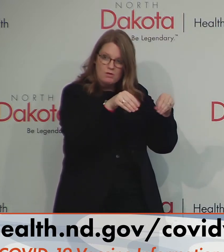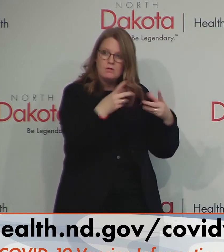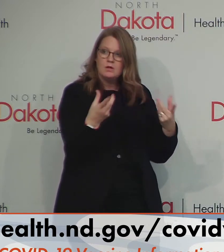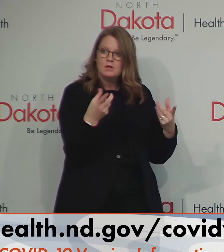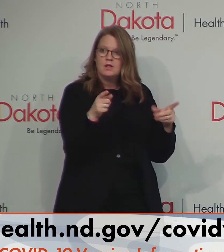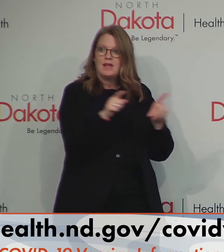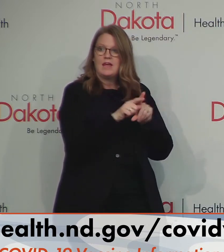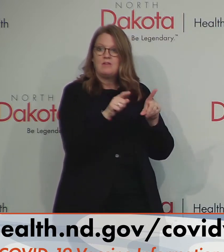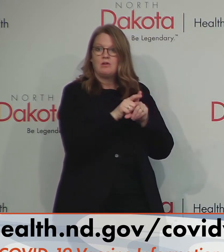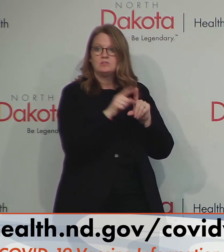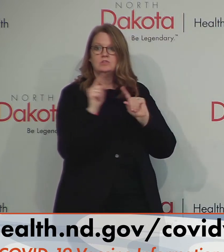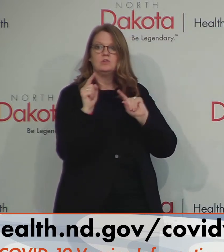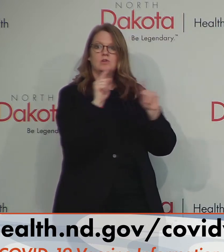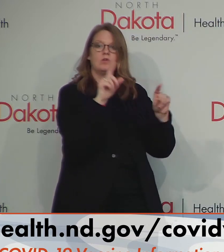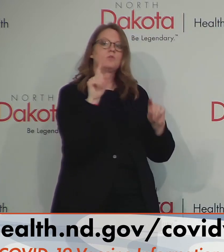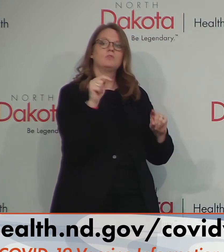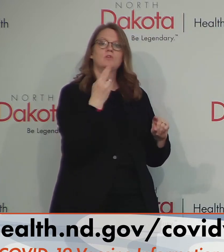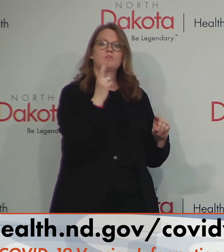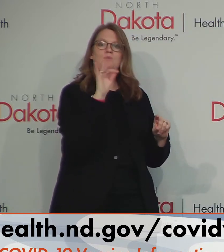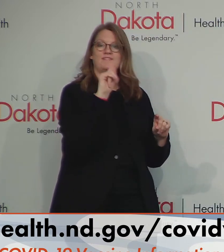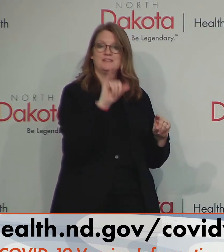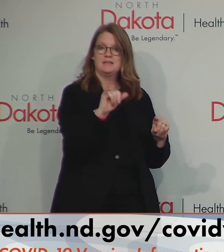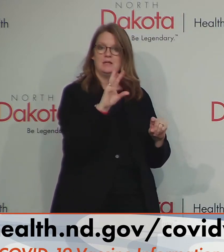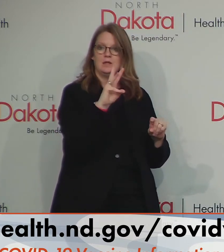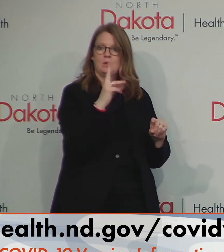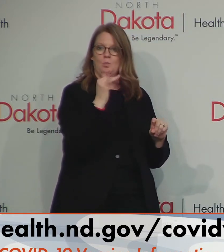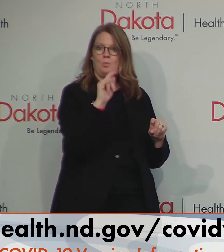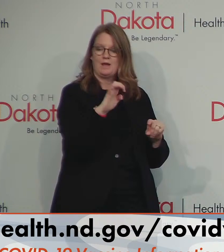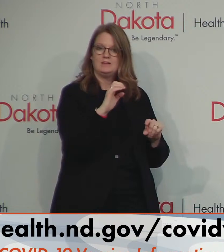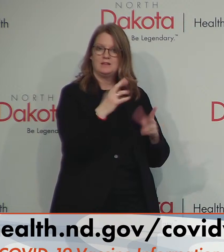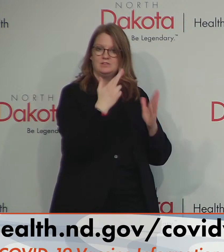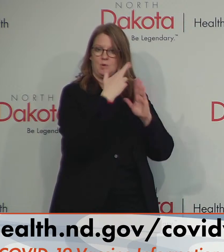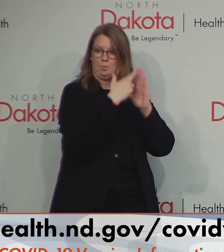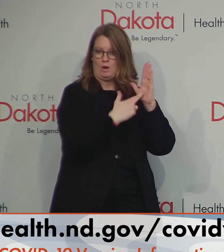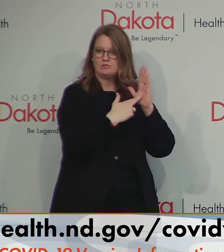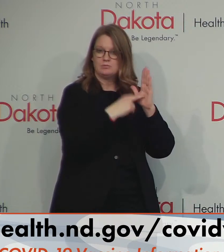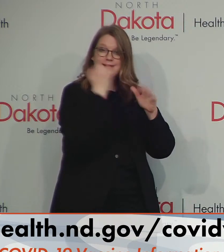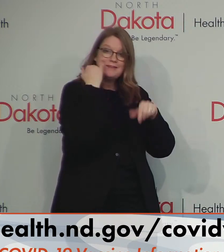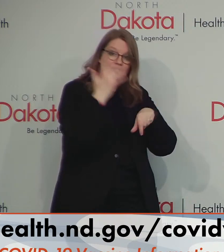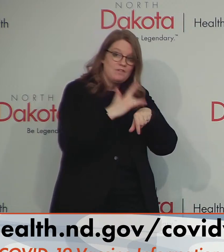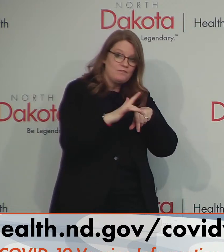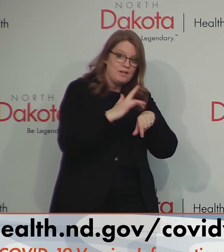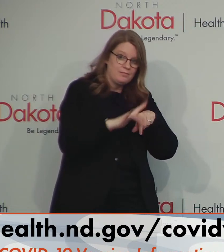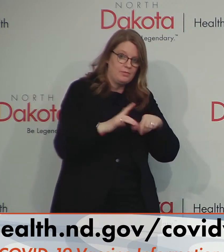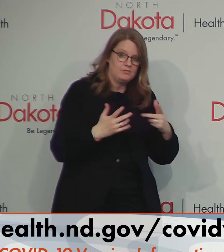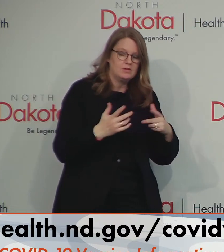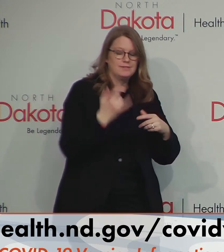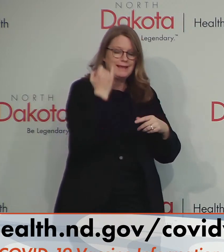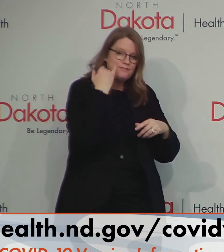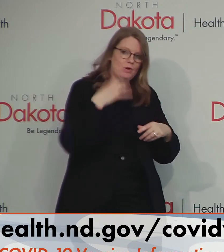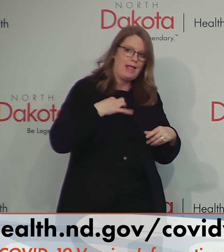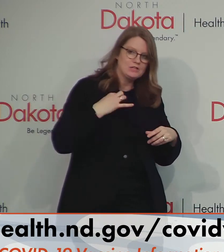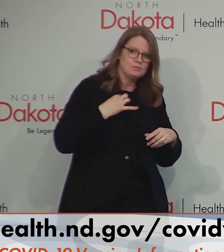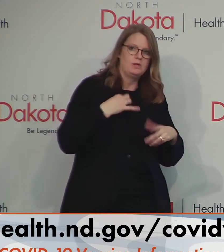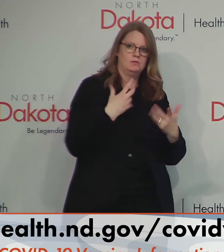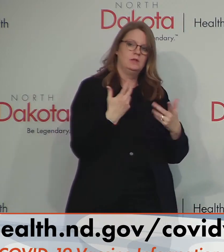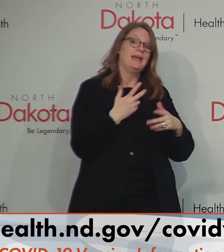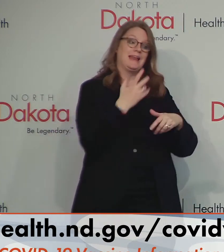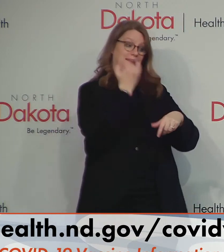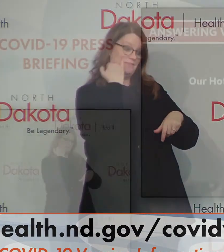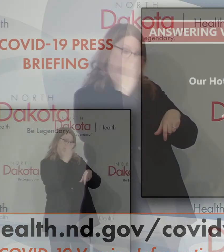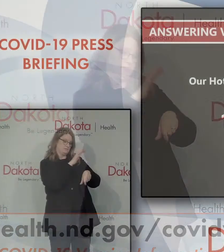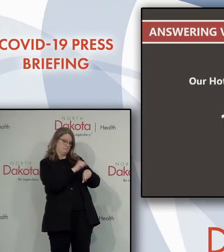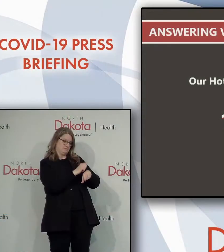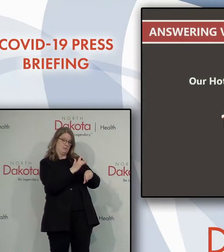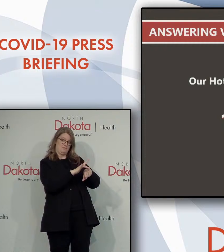go to Thrifty White and you can register on their website for vaccination if you're eligible. I just want to mention